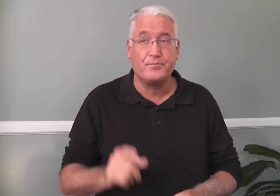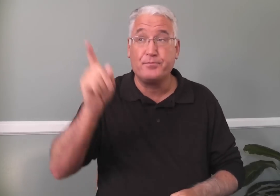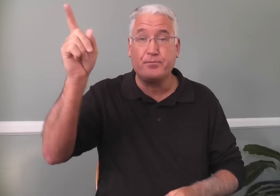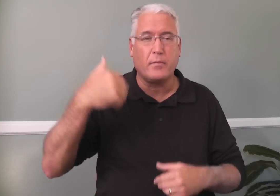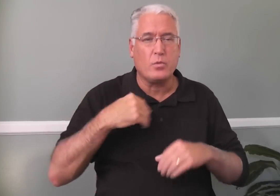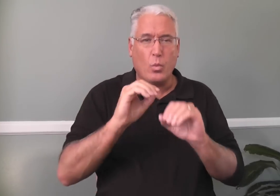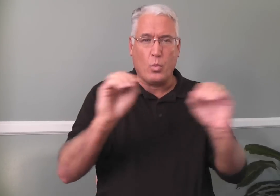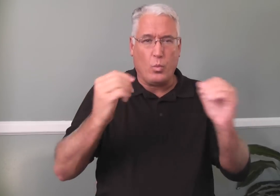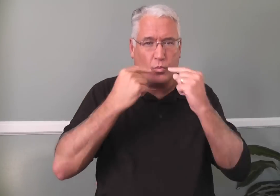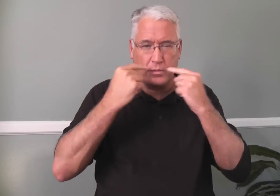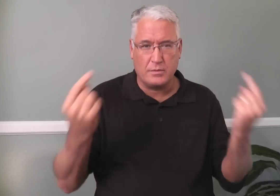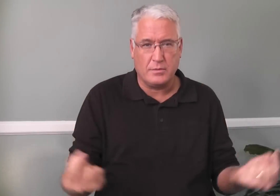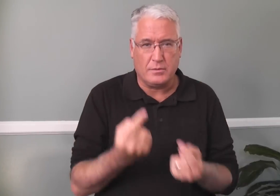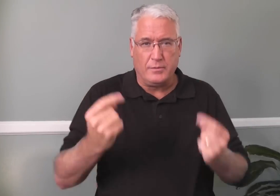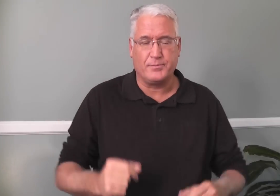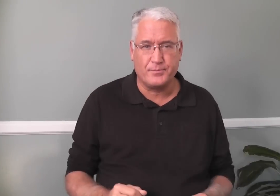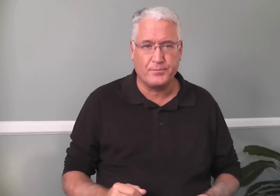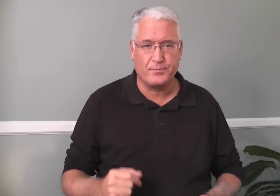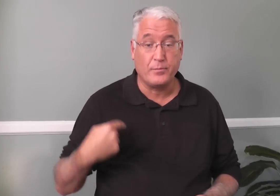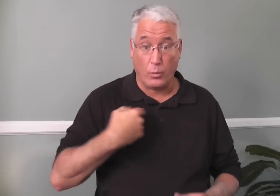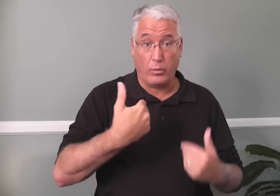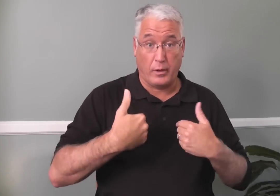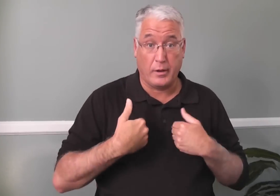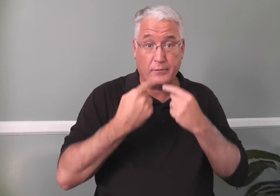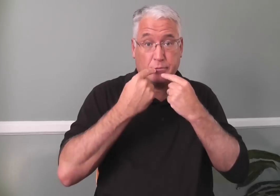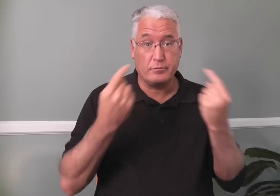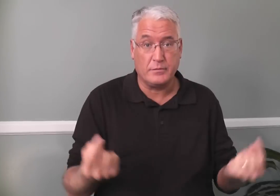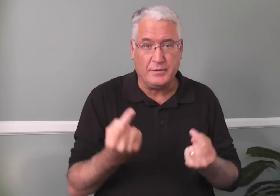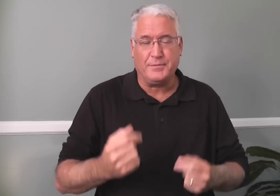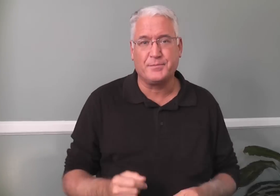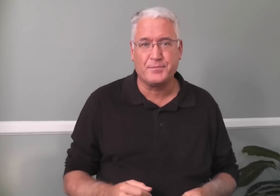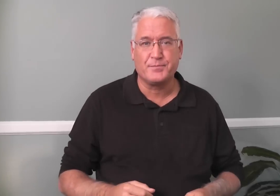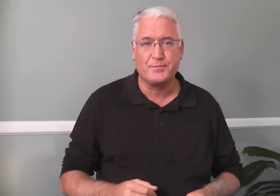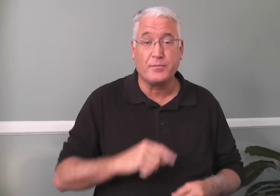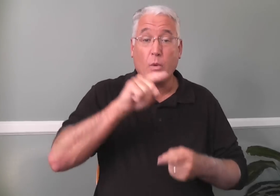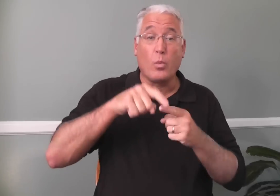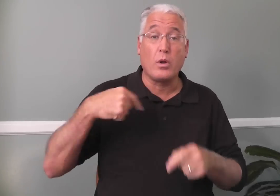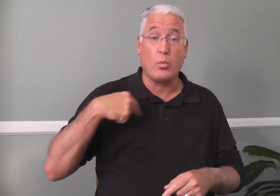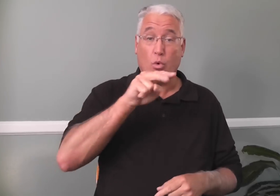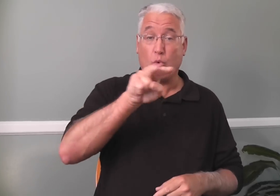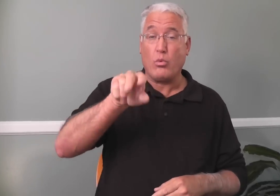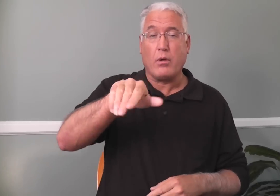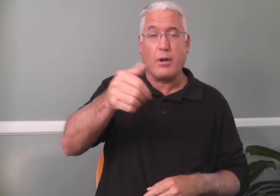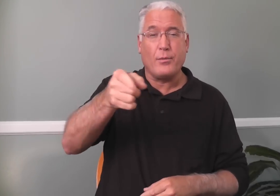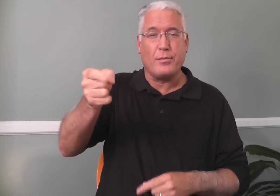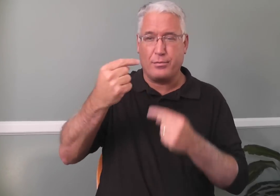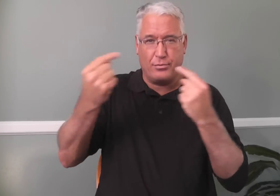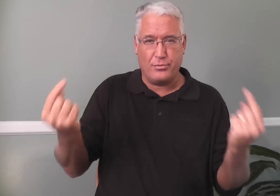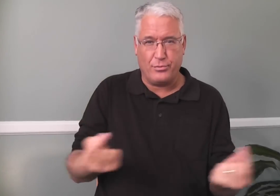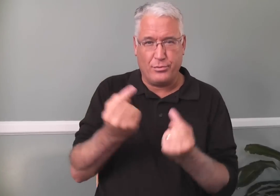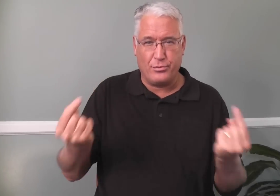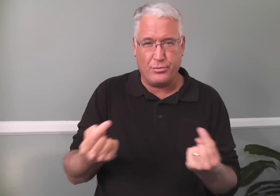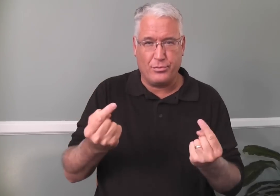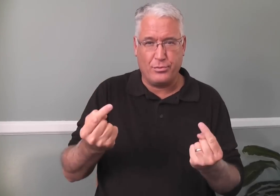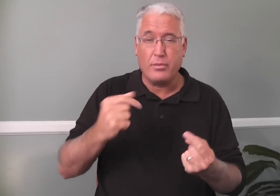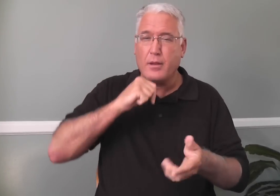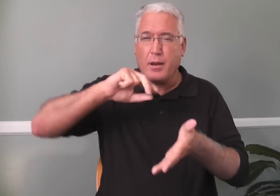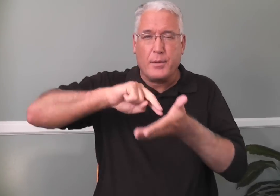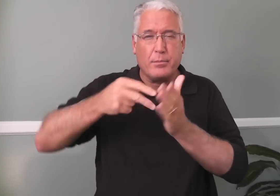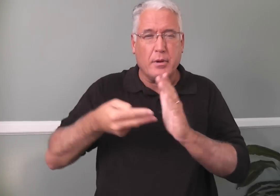holy. He is without sin. We do have sin. When we look at others, being aware of